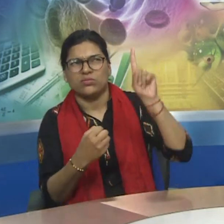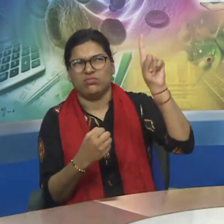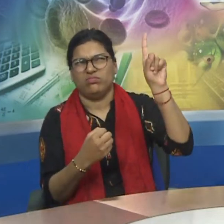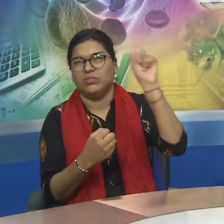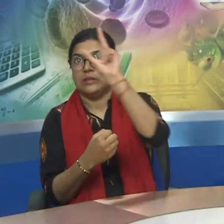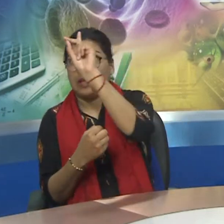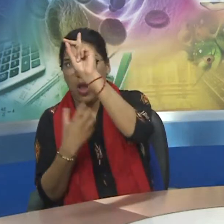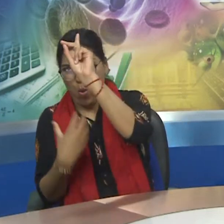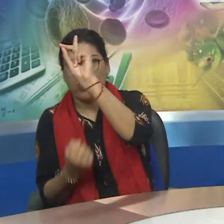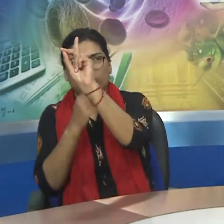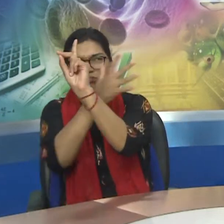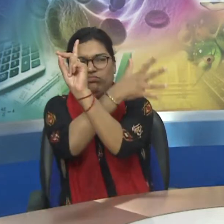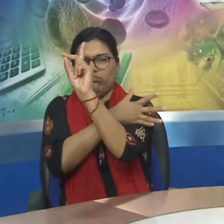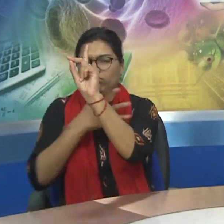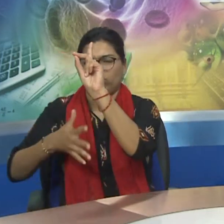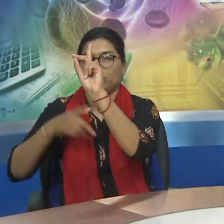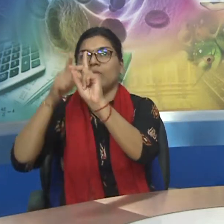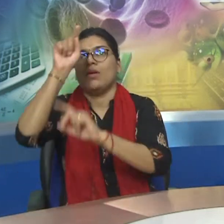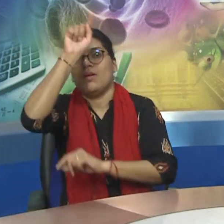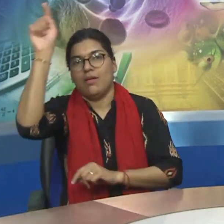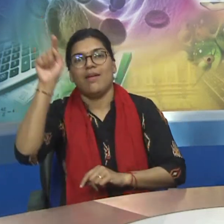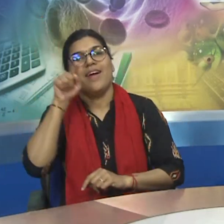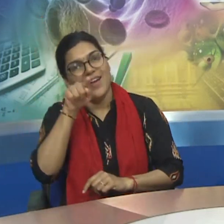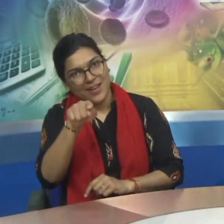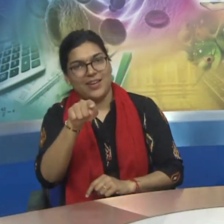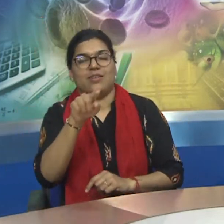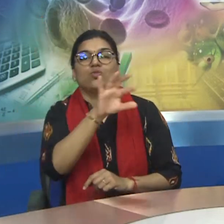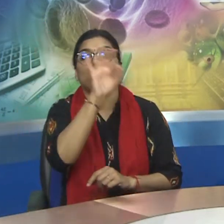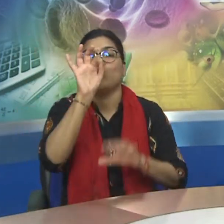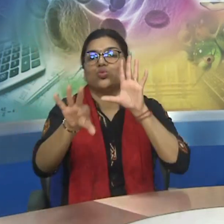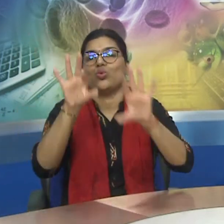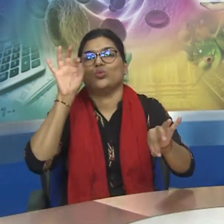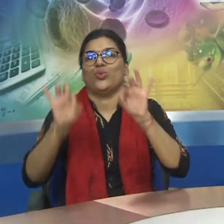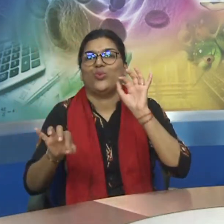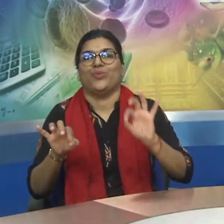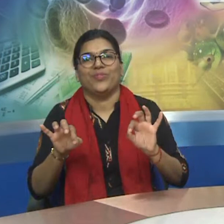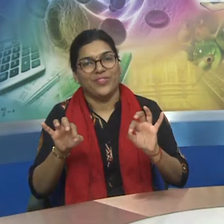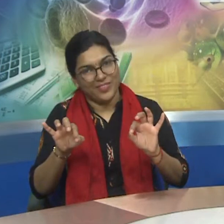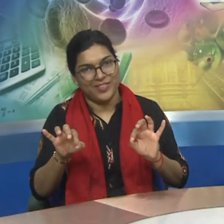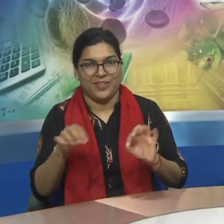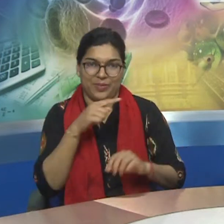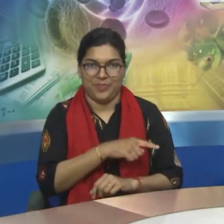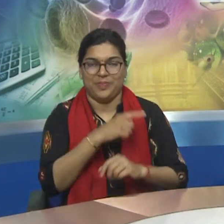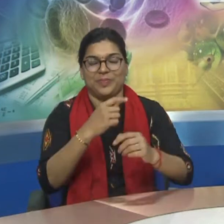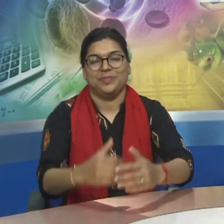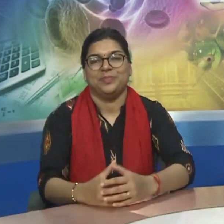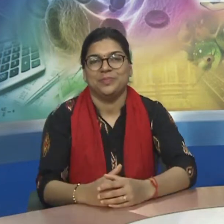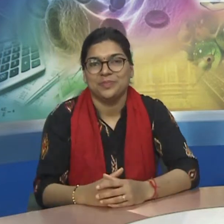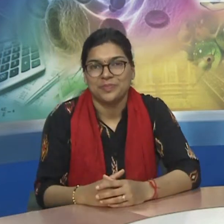So as per your requirement, you can just use this command.